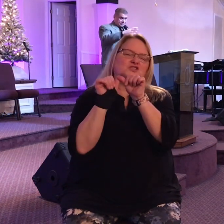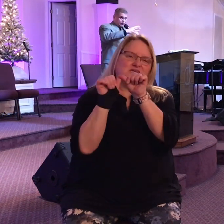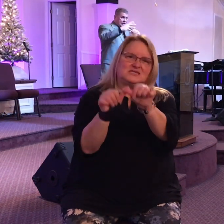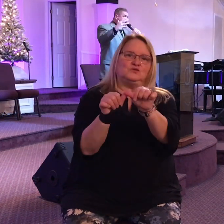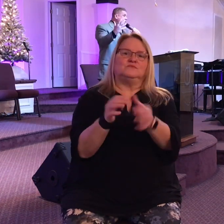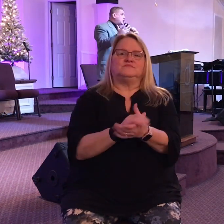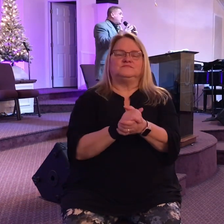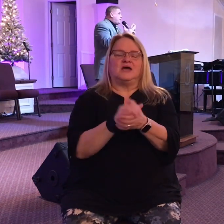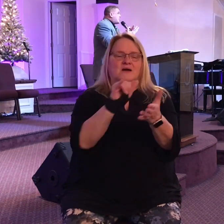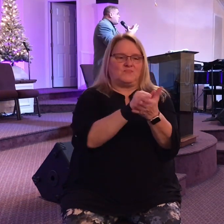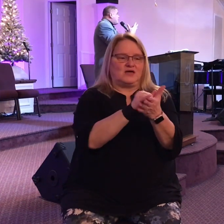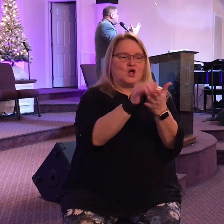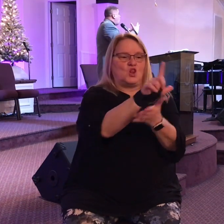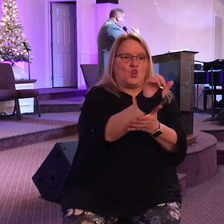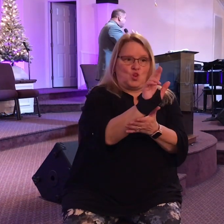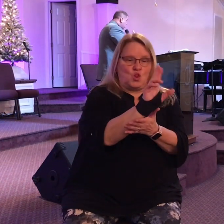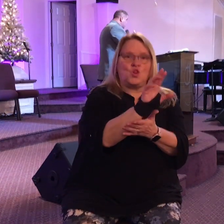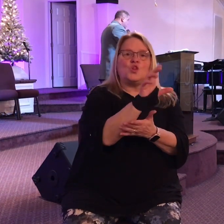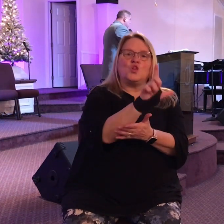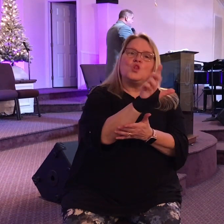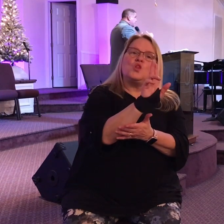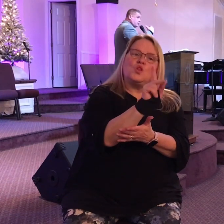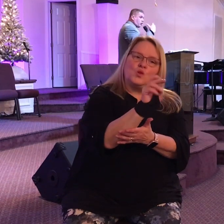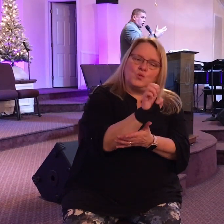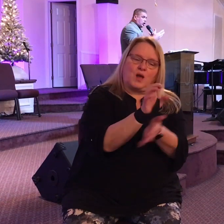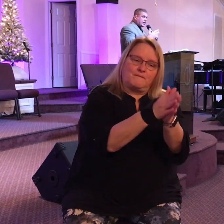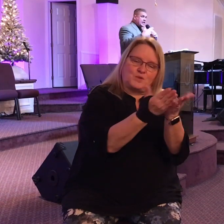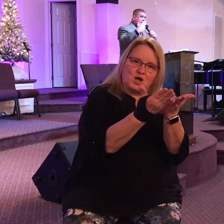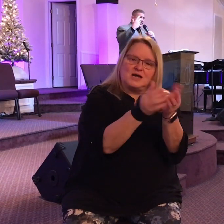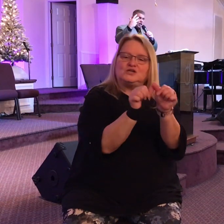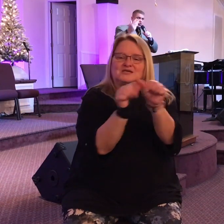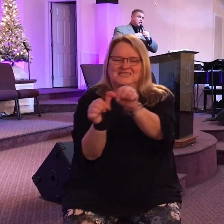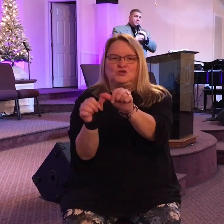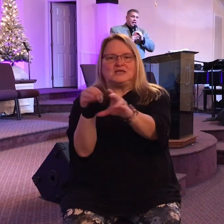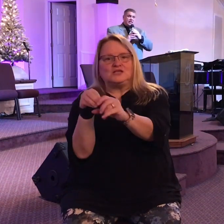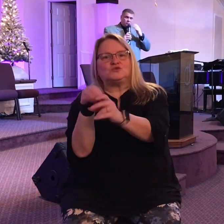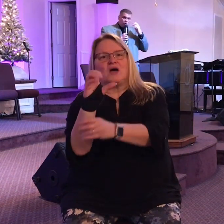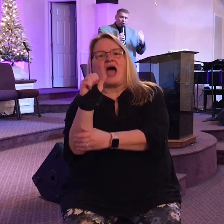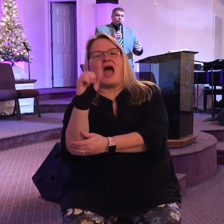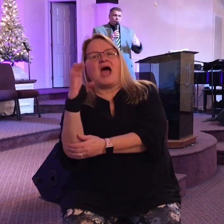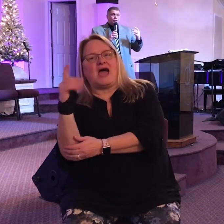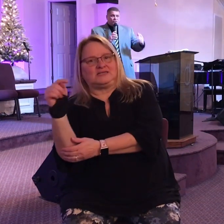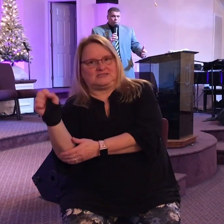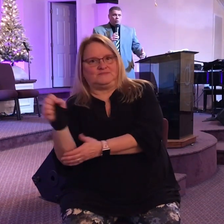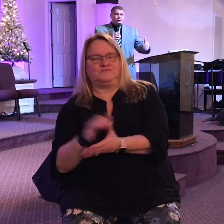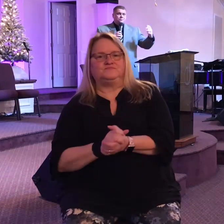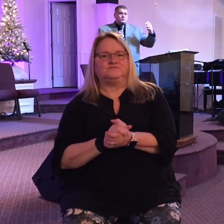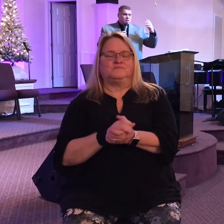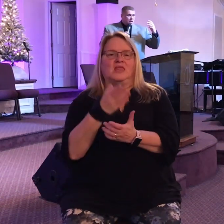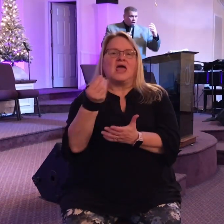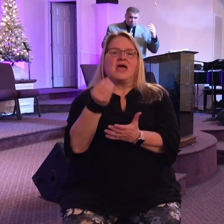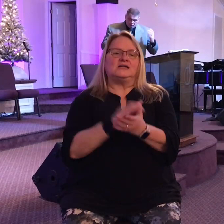his Gospel, that it could have actually been one book. But we're going to look at it and understand that it's written from the